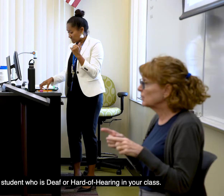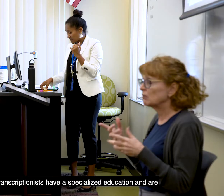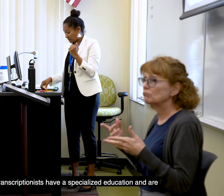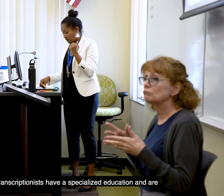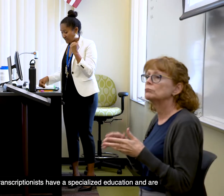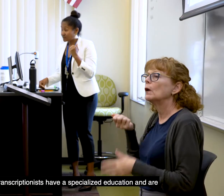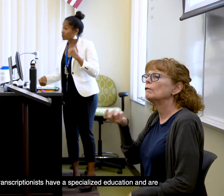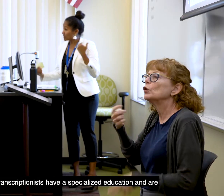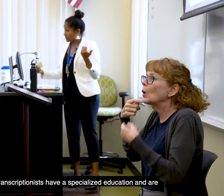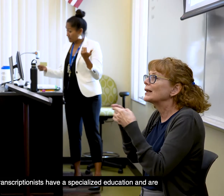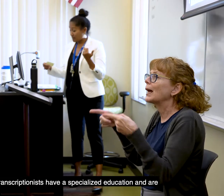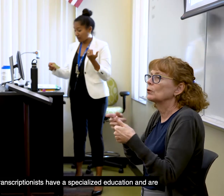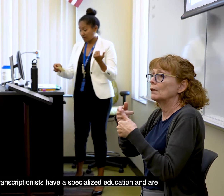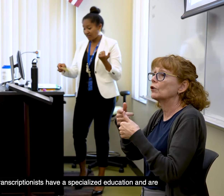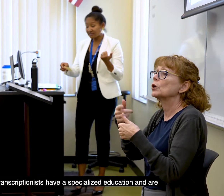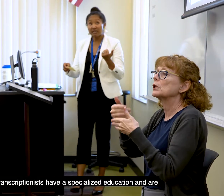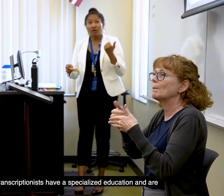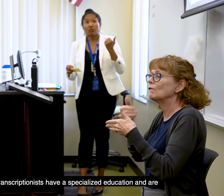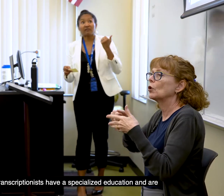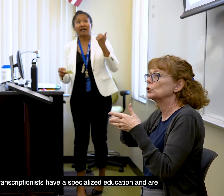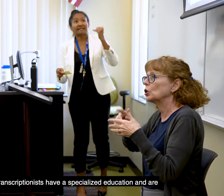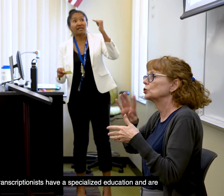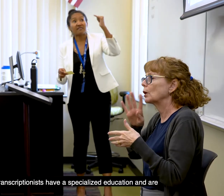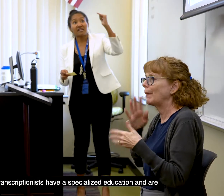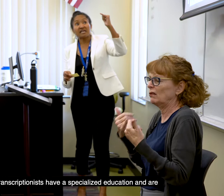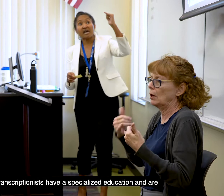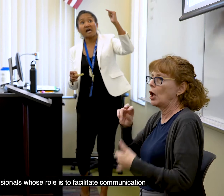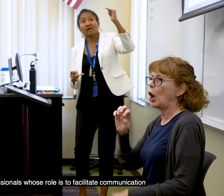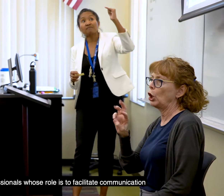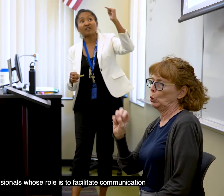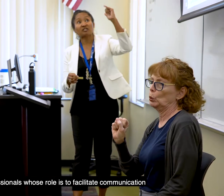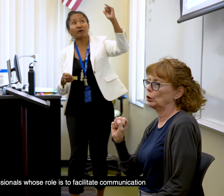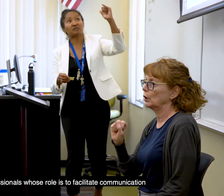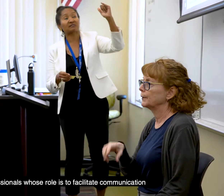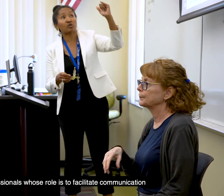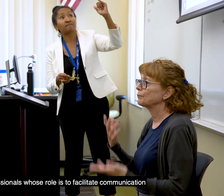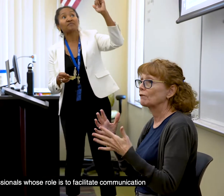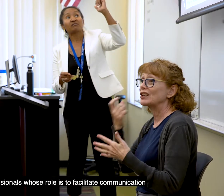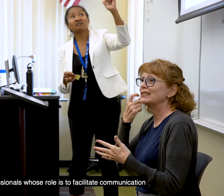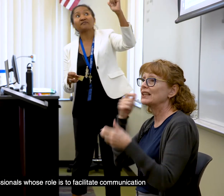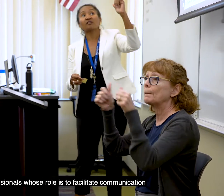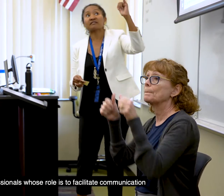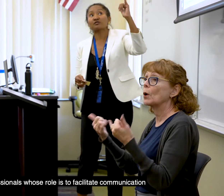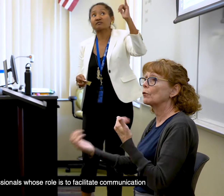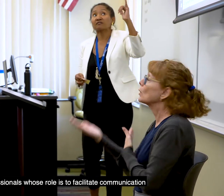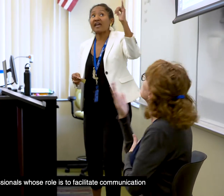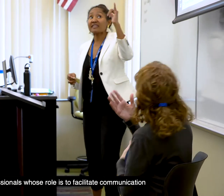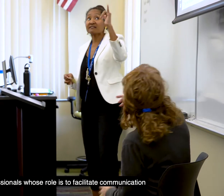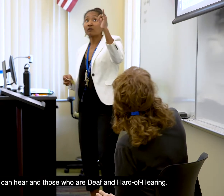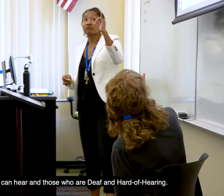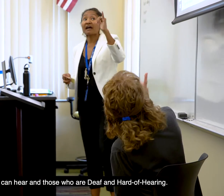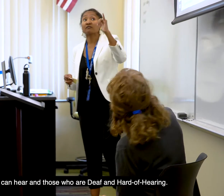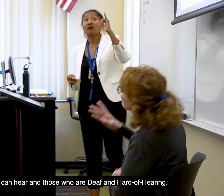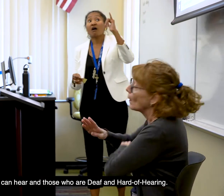class. Interpreters and transcriptionists have a specialized education and are trained professionals whose role is to facilitate